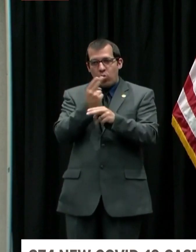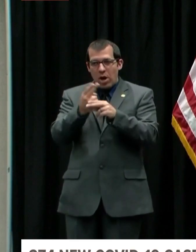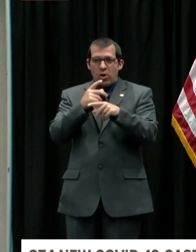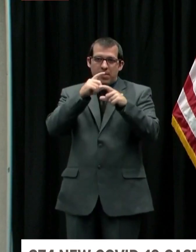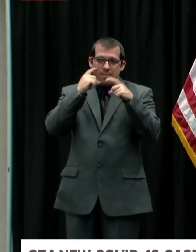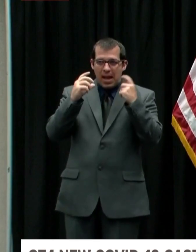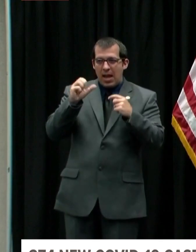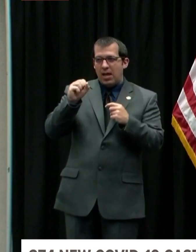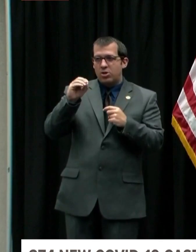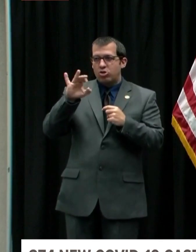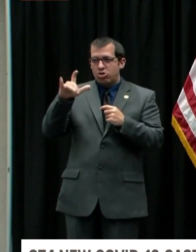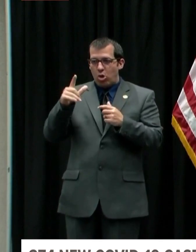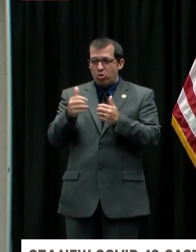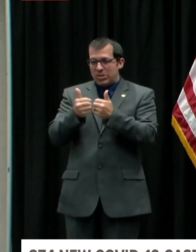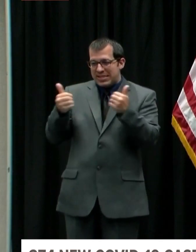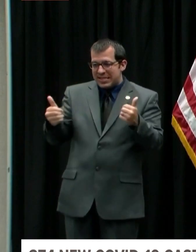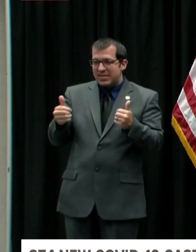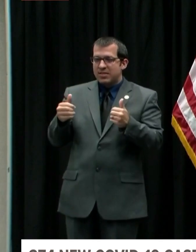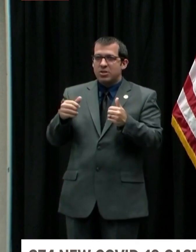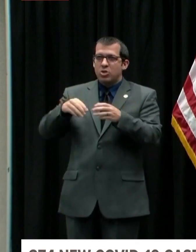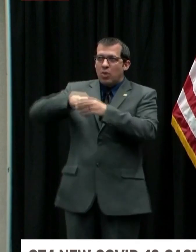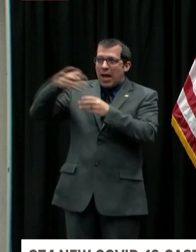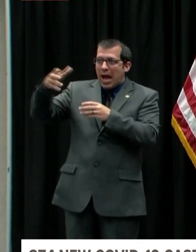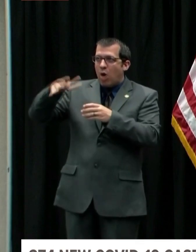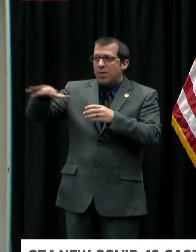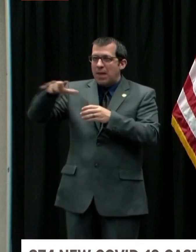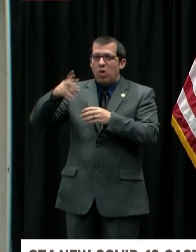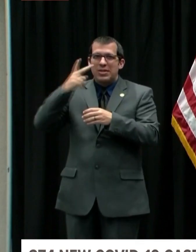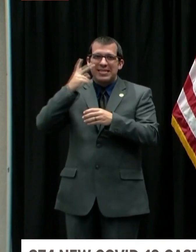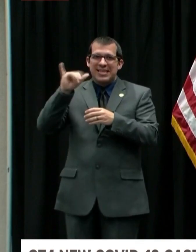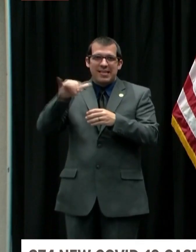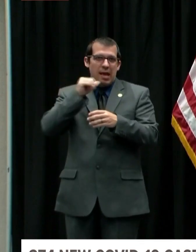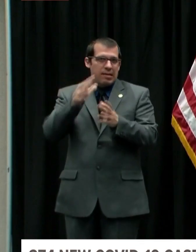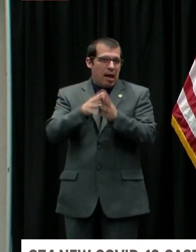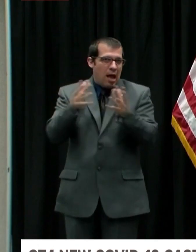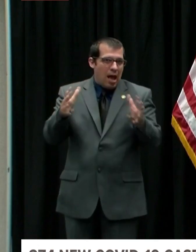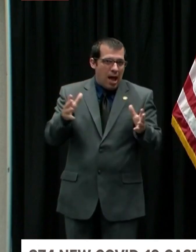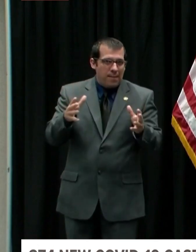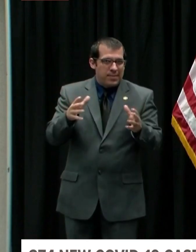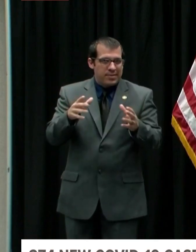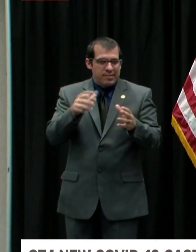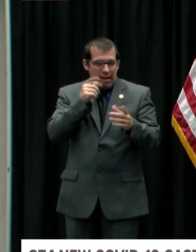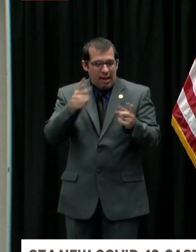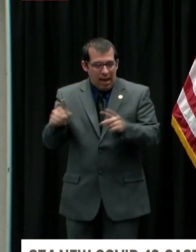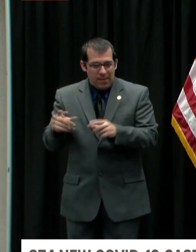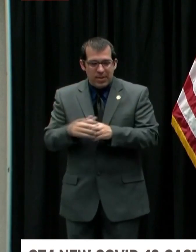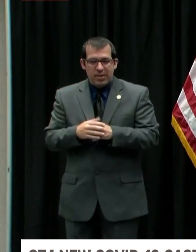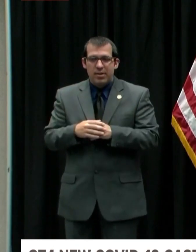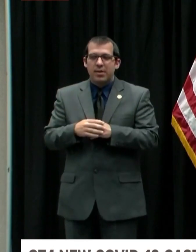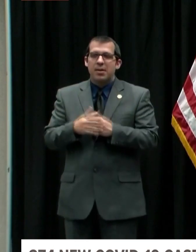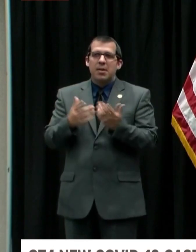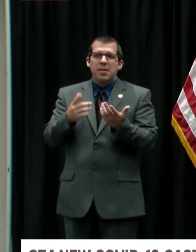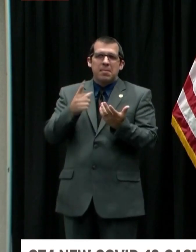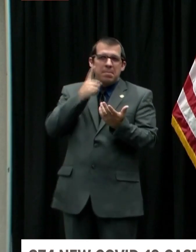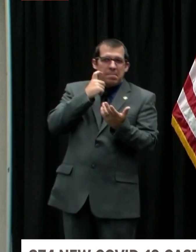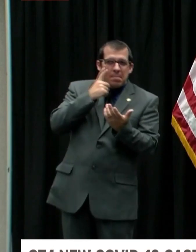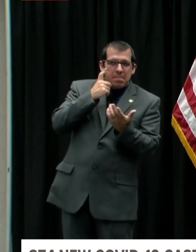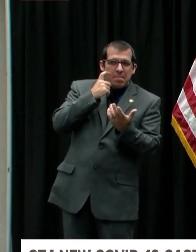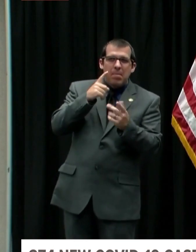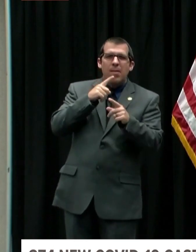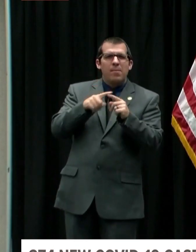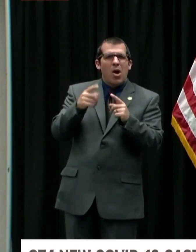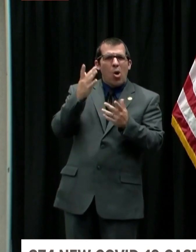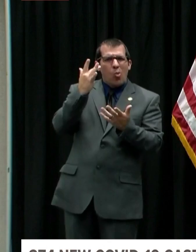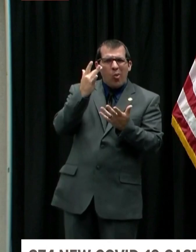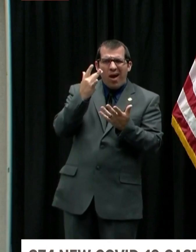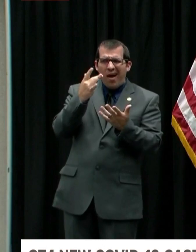social distancing, yet when you're out and about, we see a lot of that doesn't happen as much as you'd like. I know it calls for speculation, but why do you suppose it's so hard